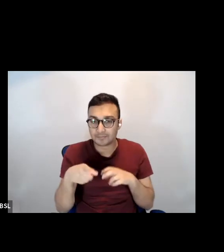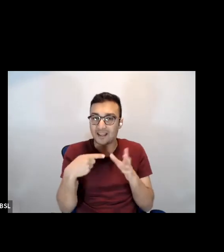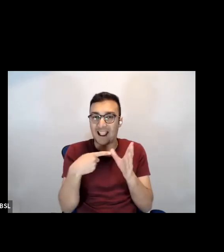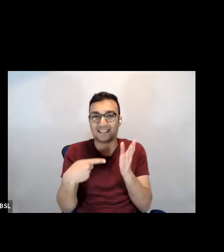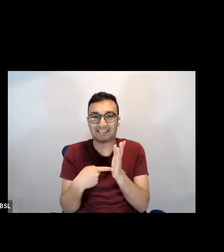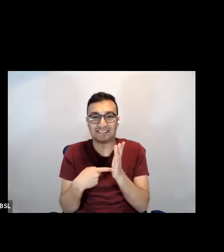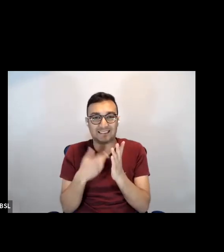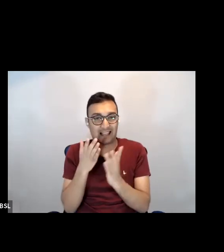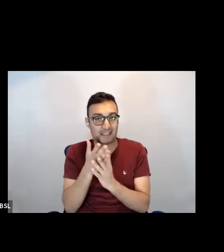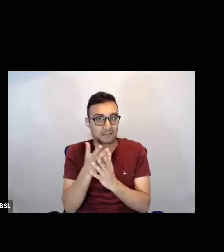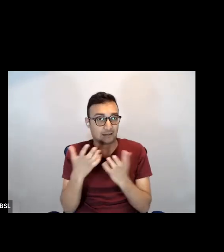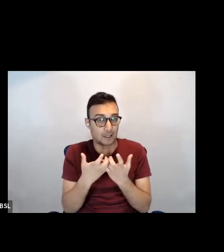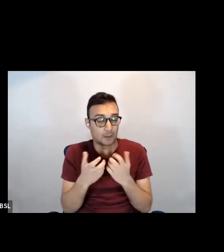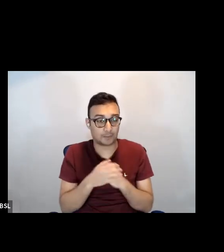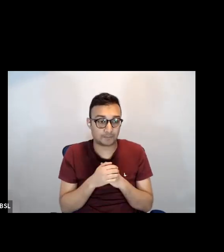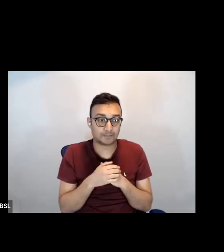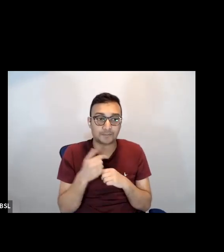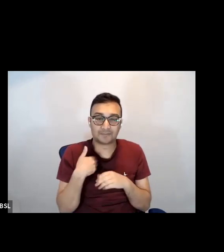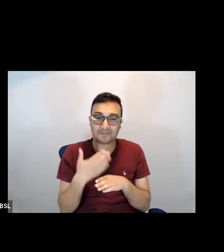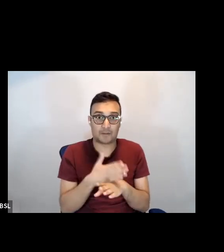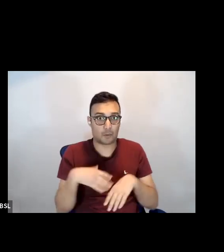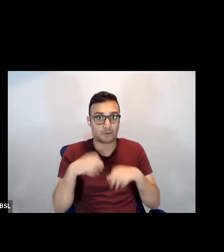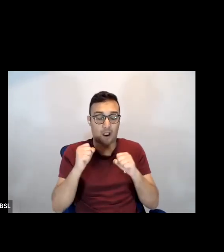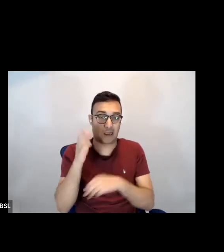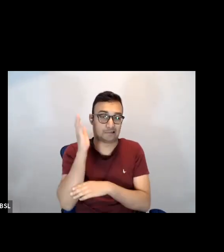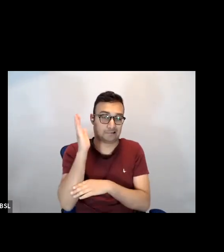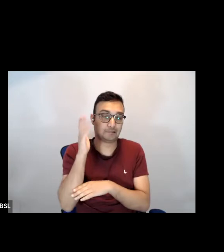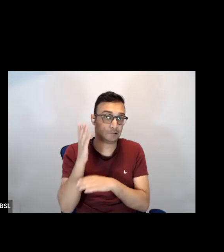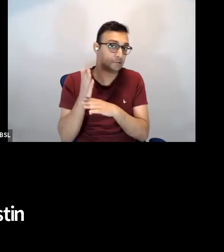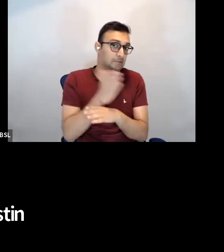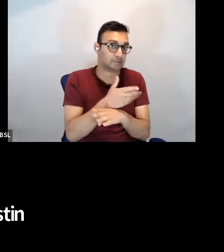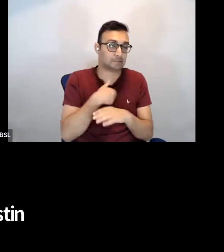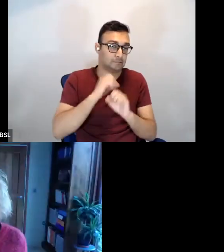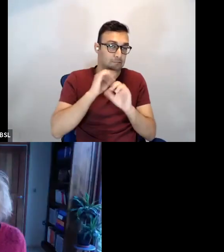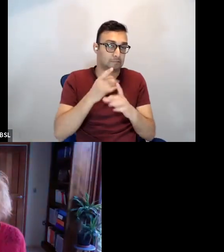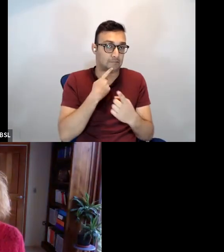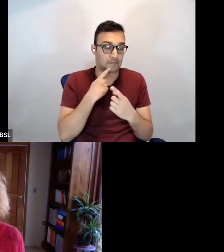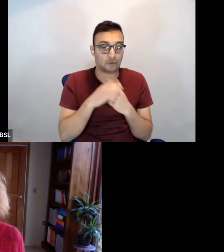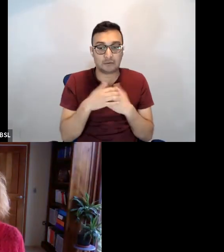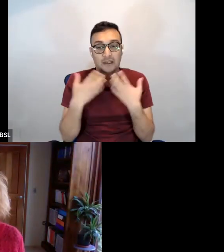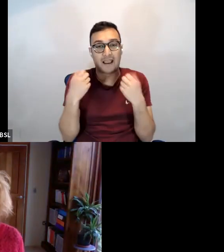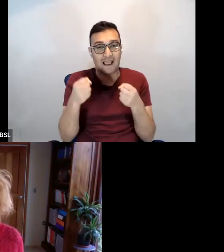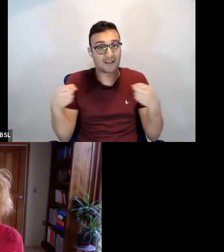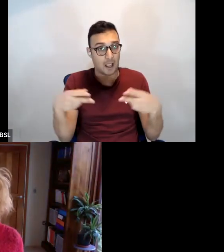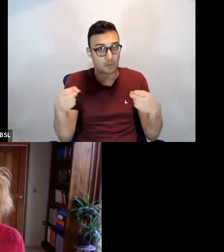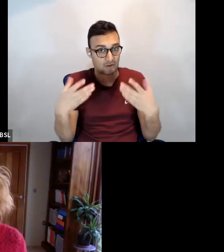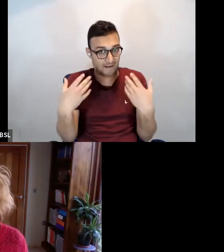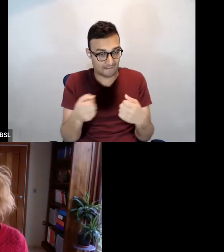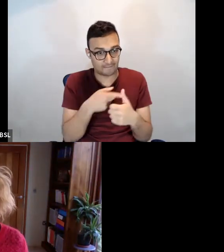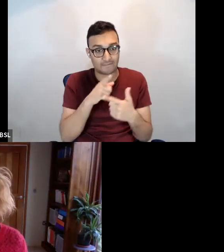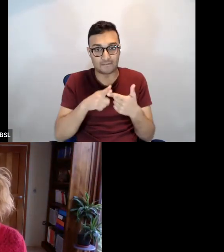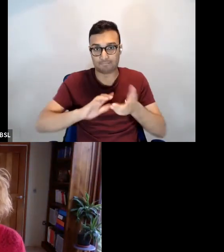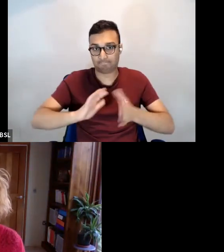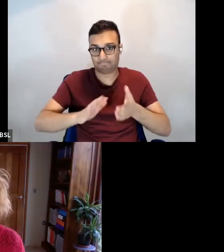So just a little bit of information before we start today's session. There is closed caption and BSL available. So to turn on your